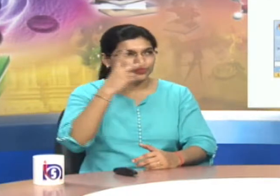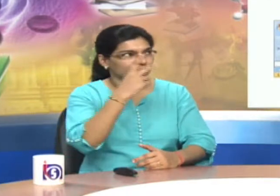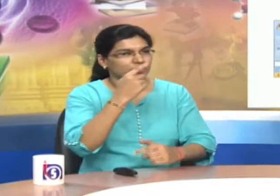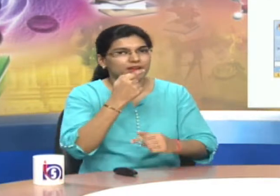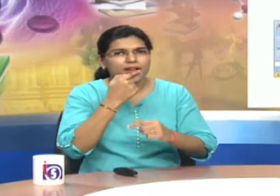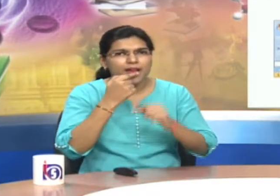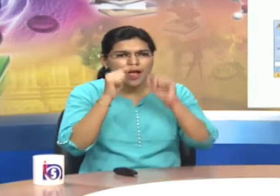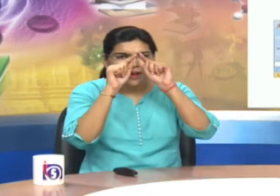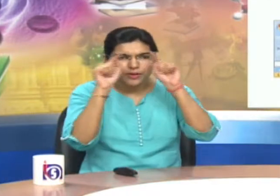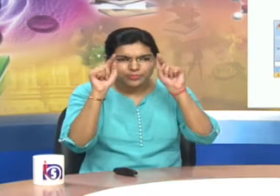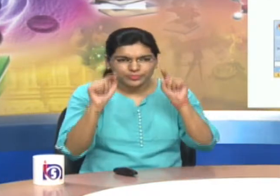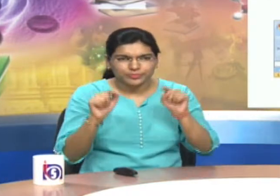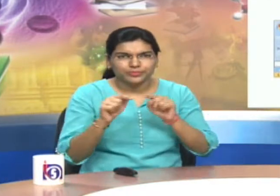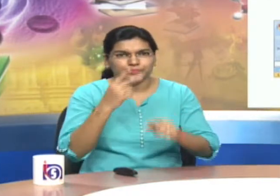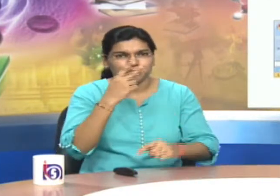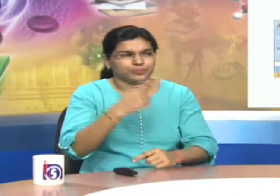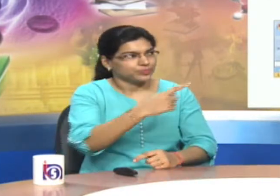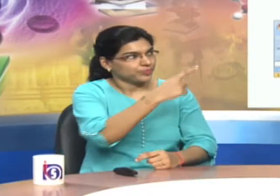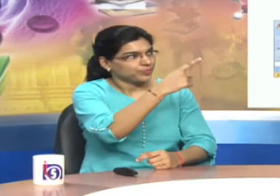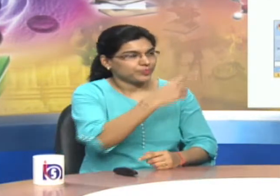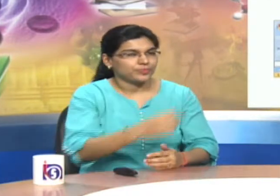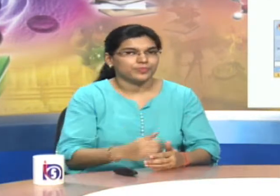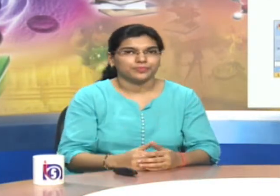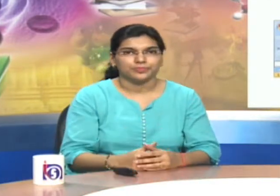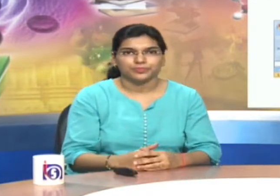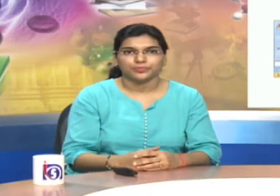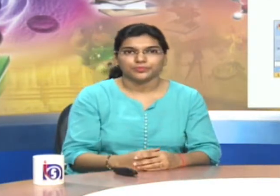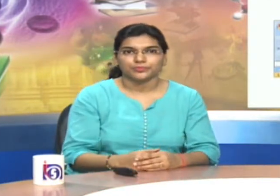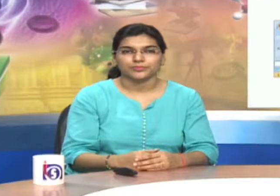You can see on the screen the red border.